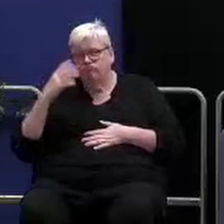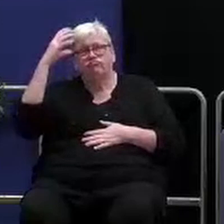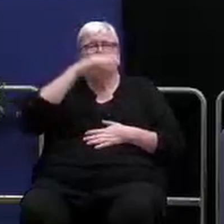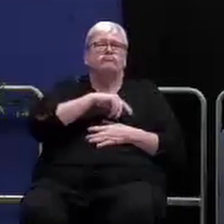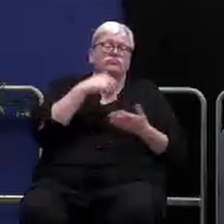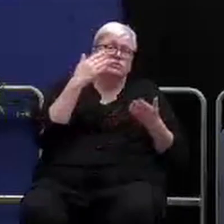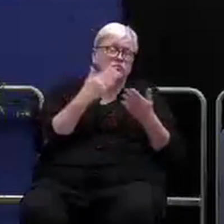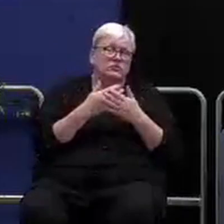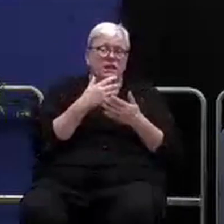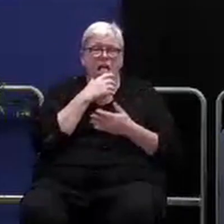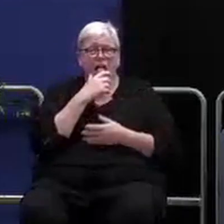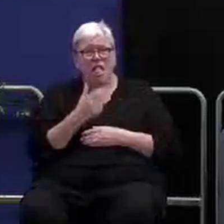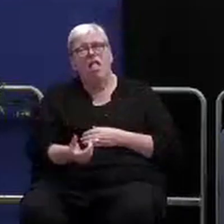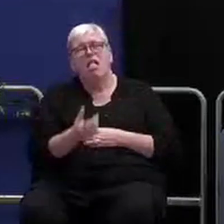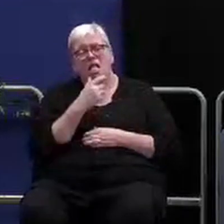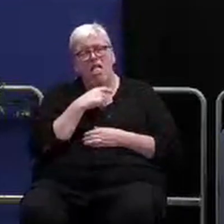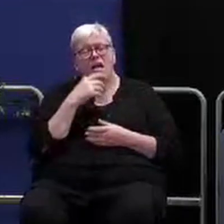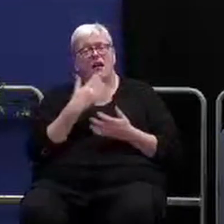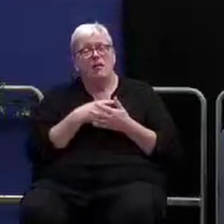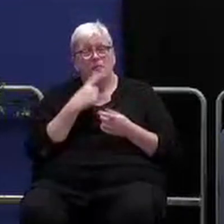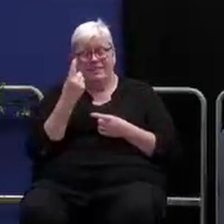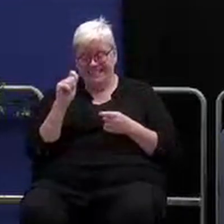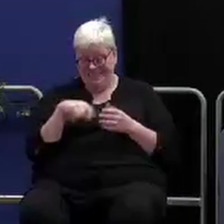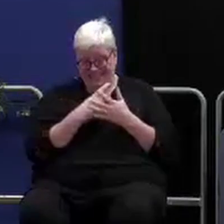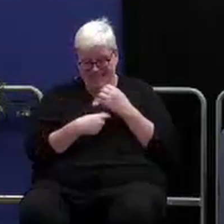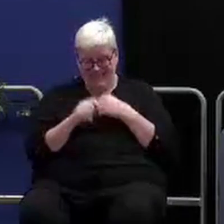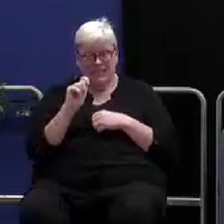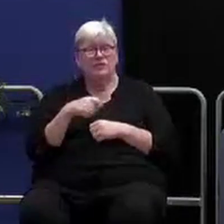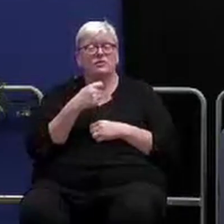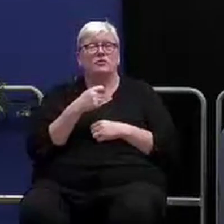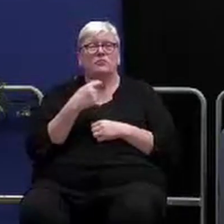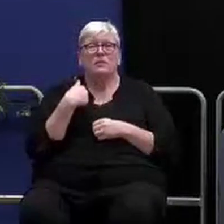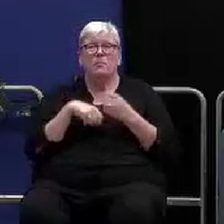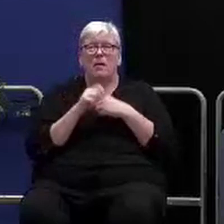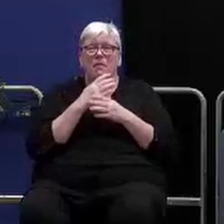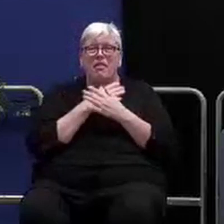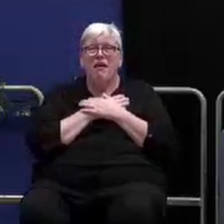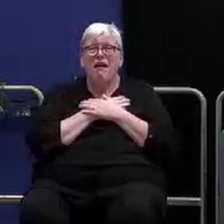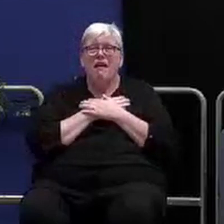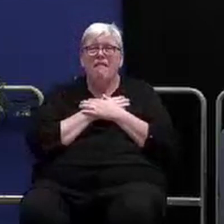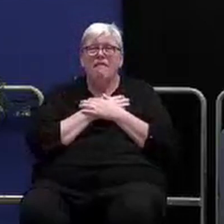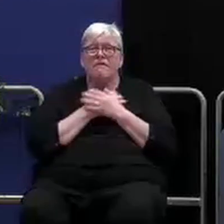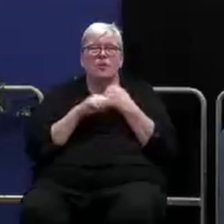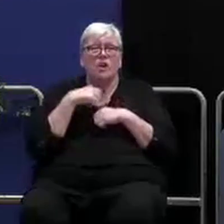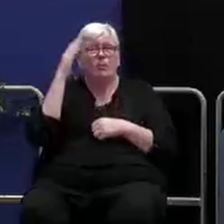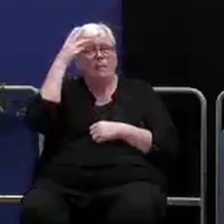counted 40p for my single scoopful. Had I fallen in love, or was I getting a migraine?